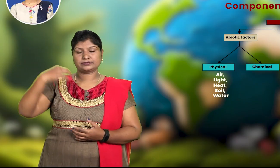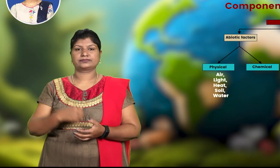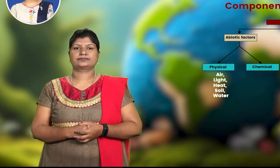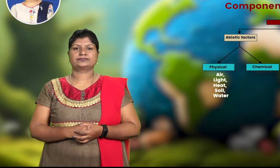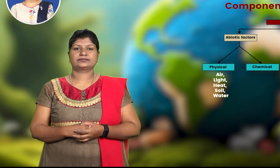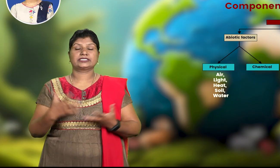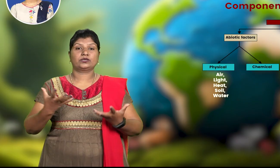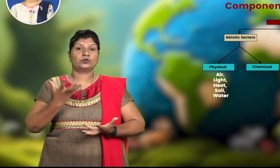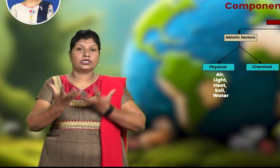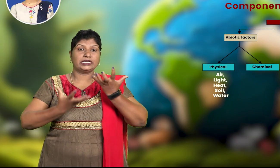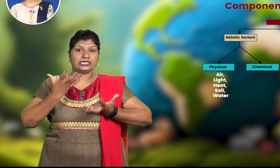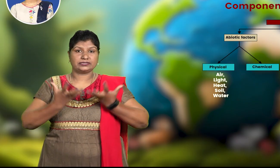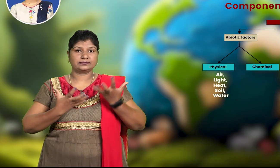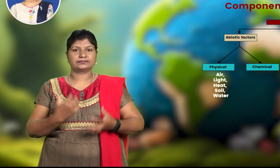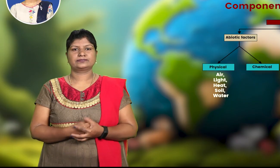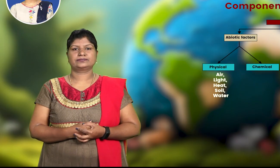heat,